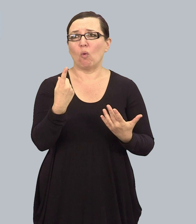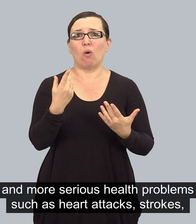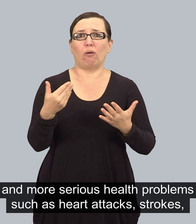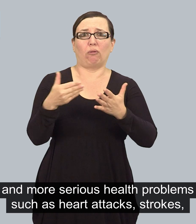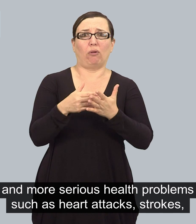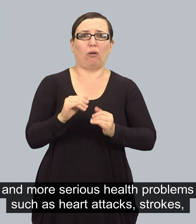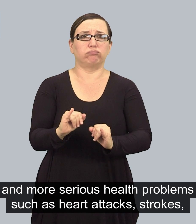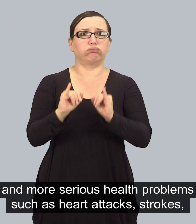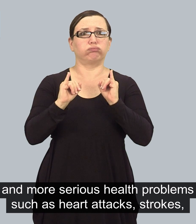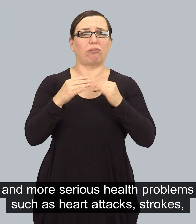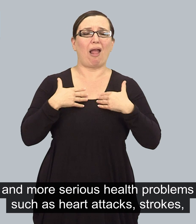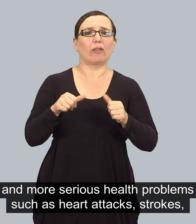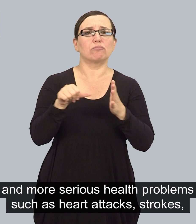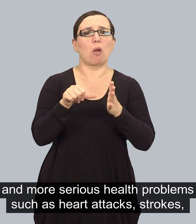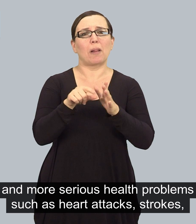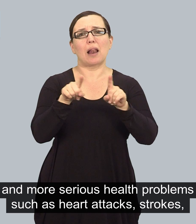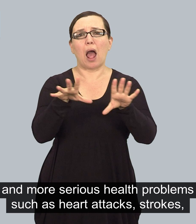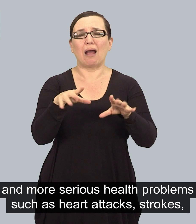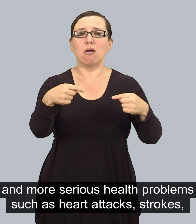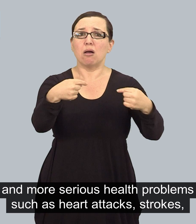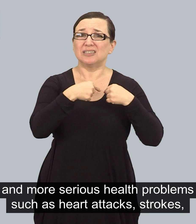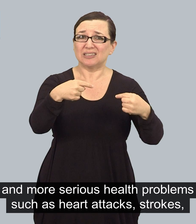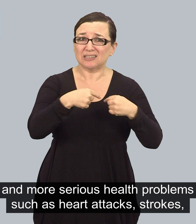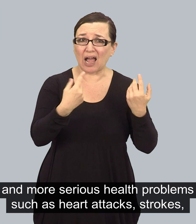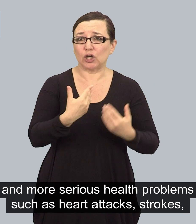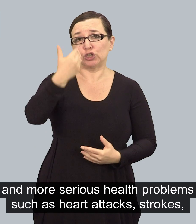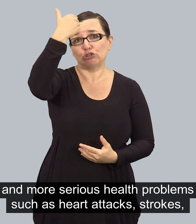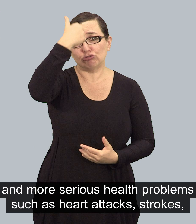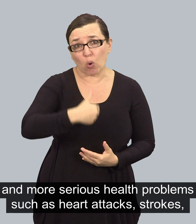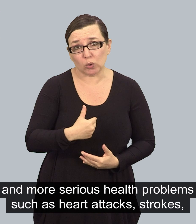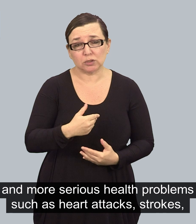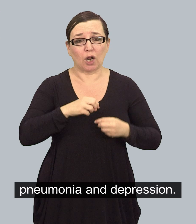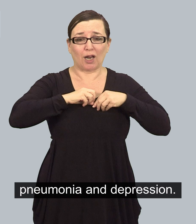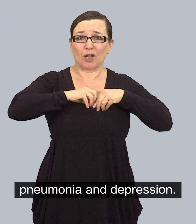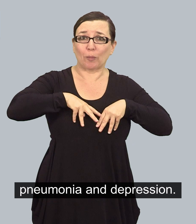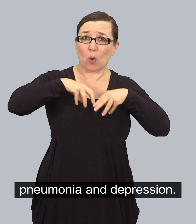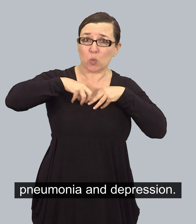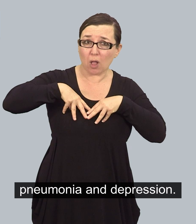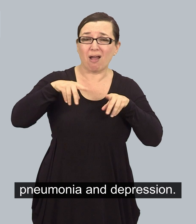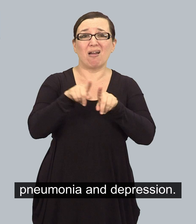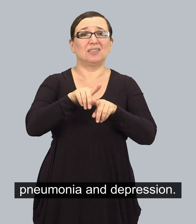and more serious health problems such as heart attacks, strokes, pneumonia, and depression.